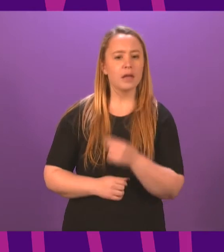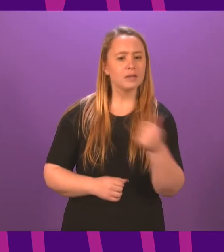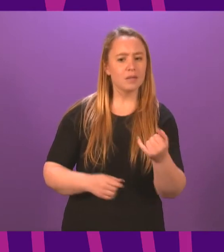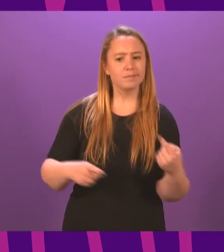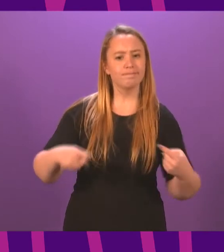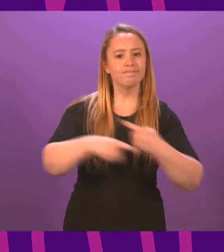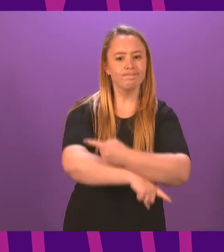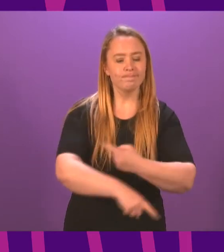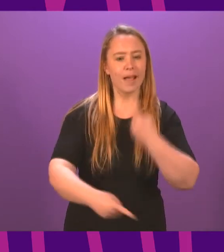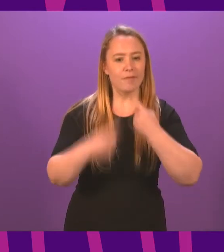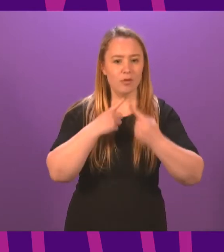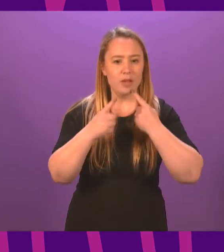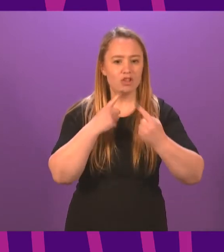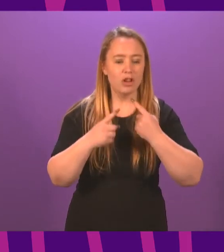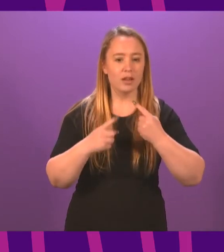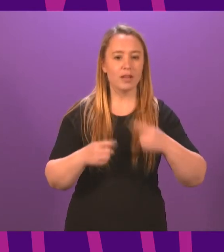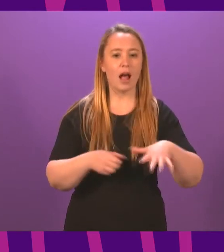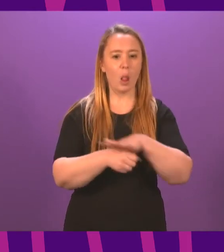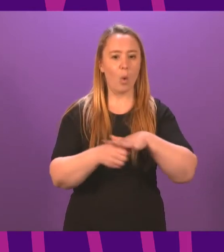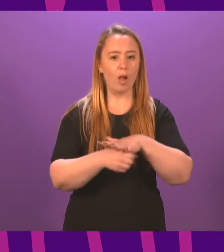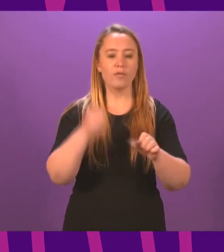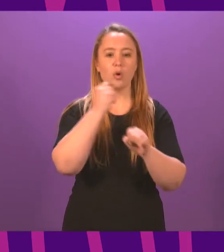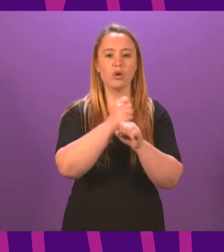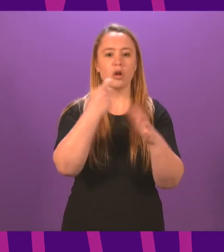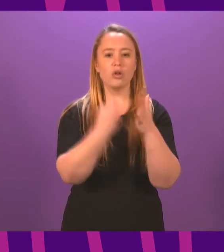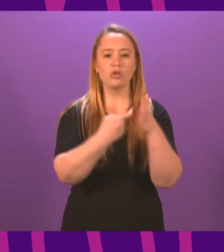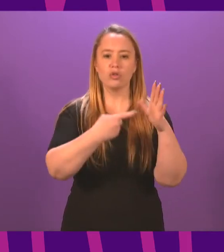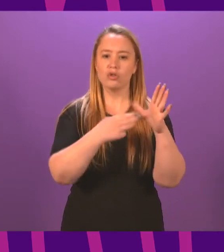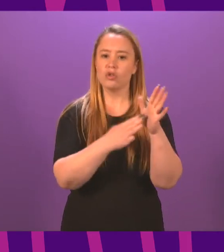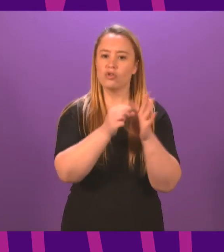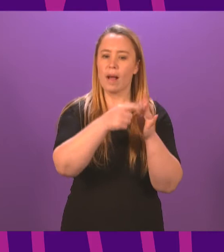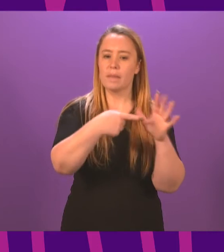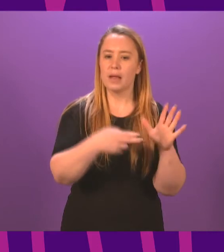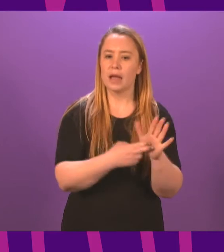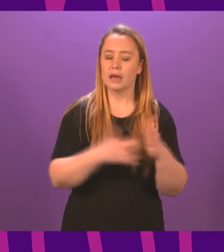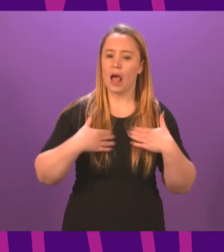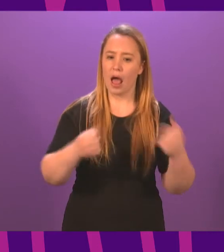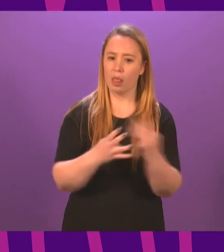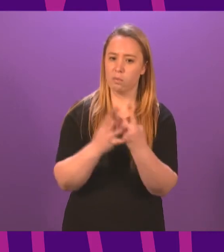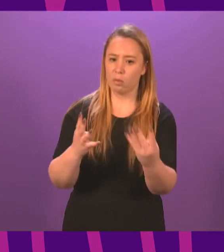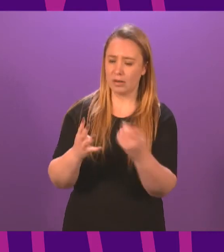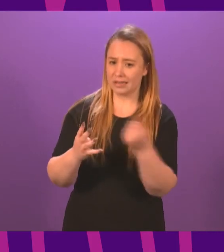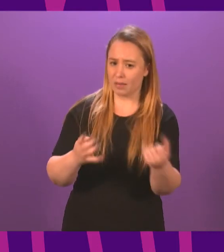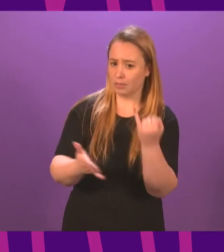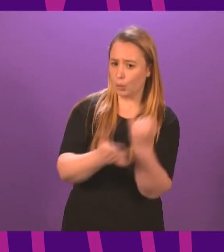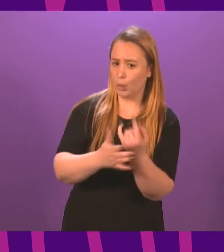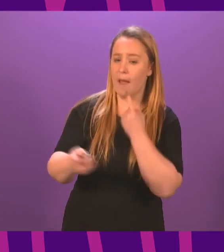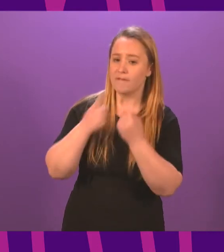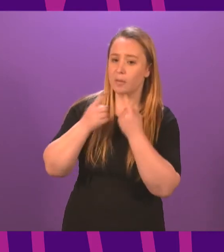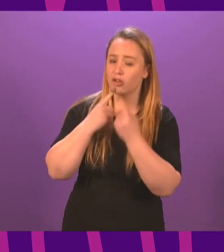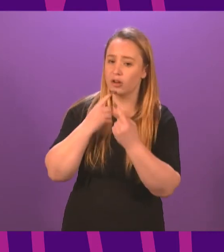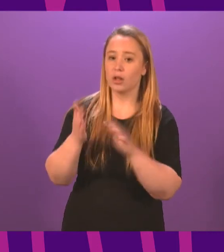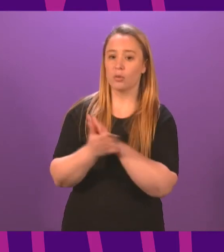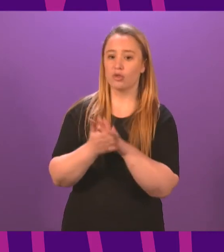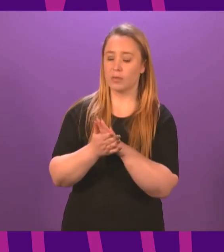misinformation that has been circulating locally in the Grampian Health Board area, which I believe could lead to a potential risk of people thinking that